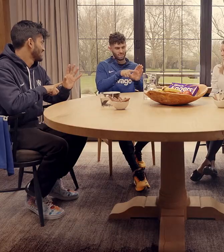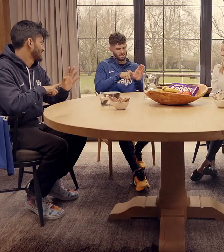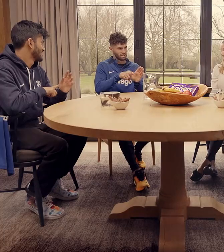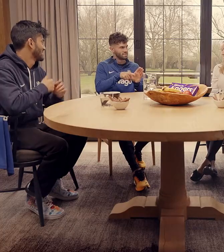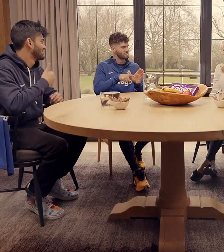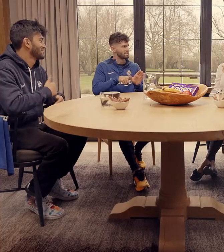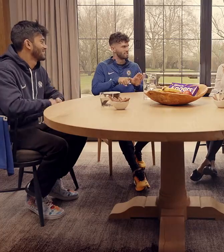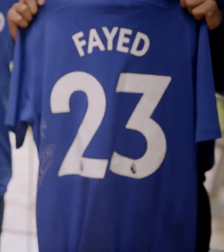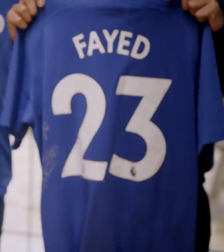Years.